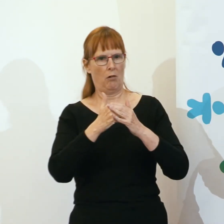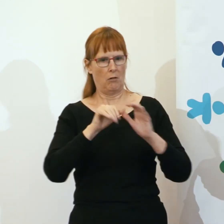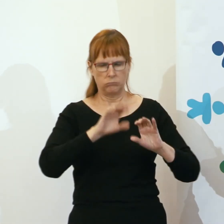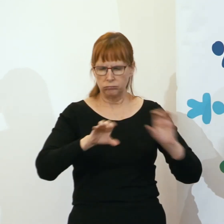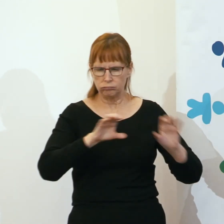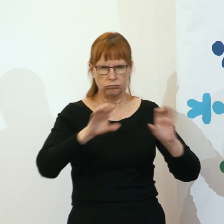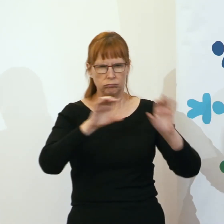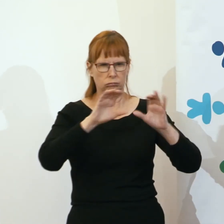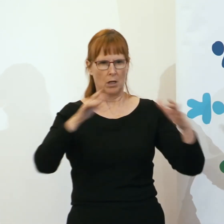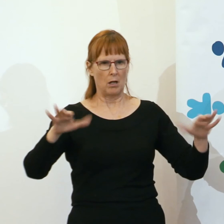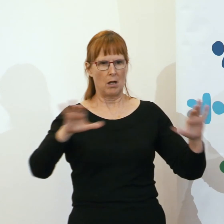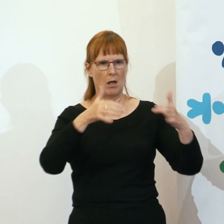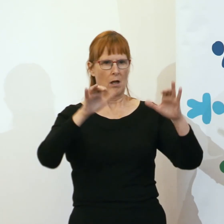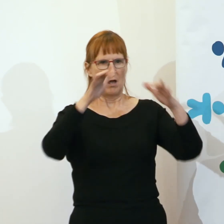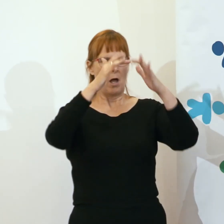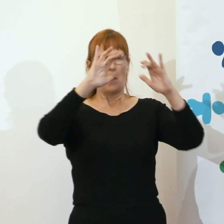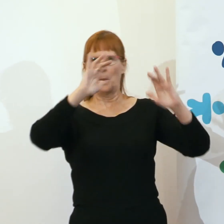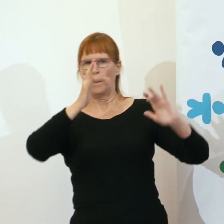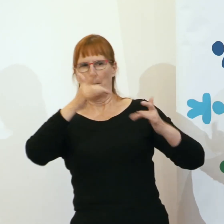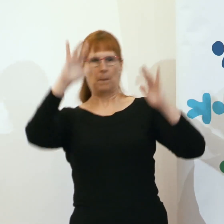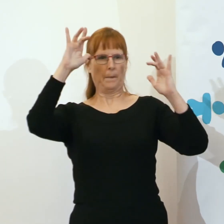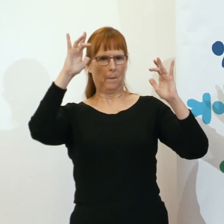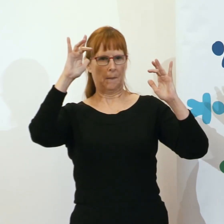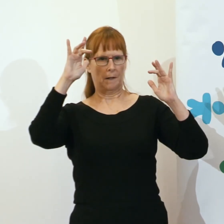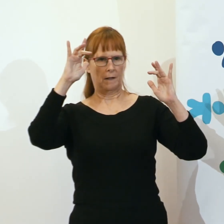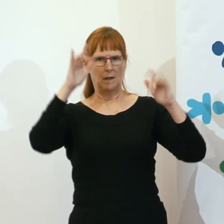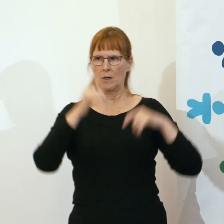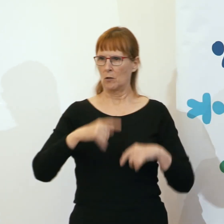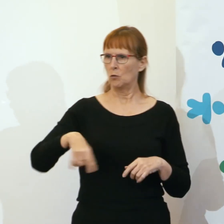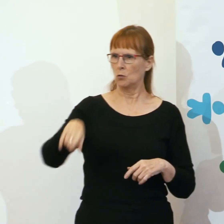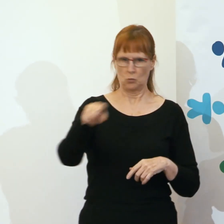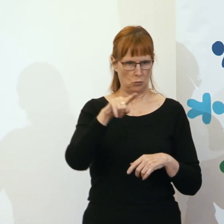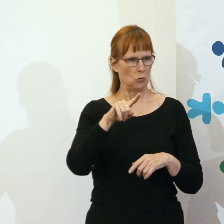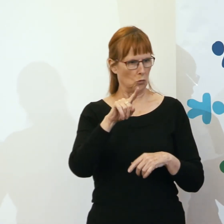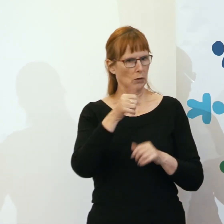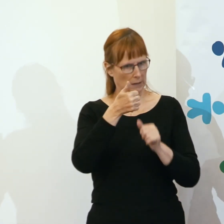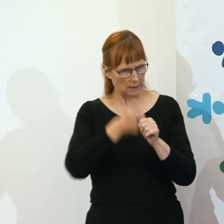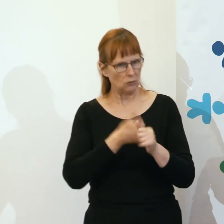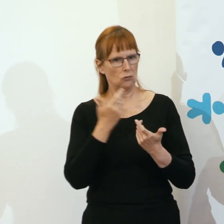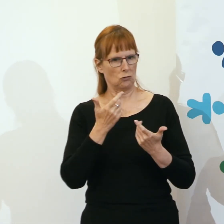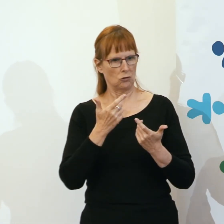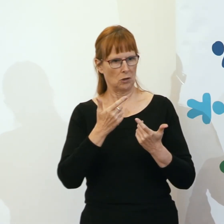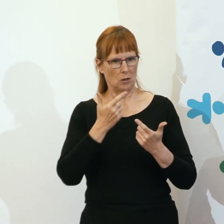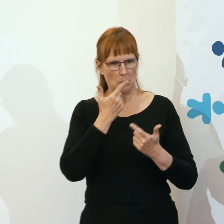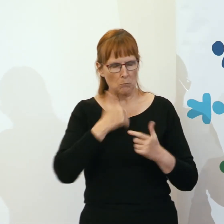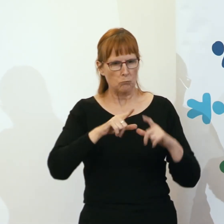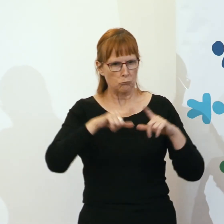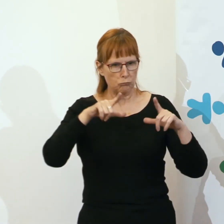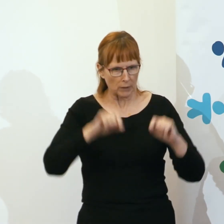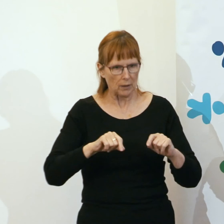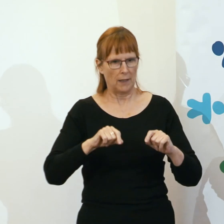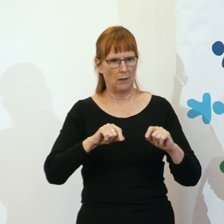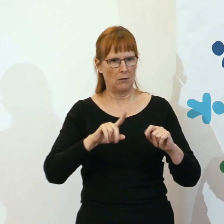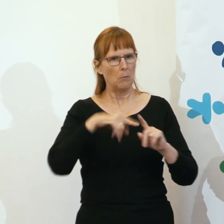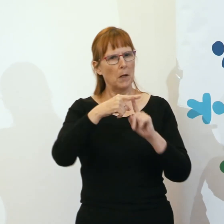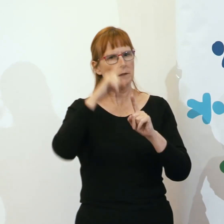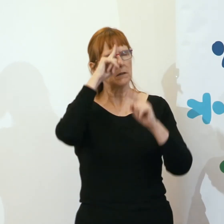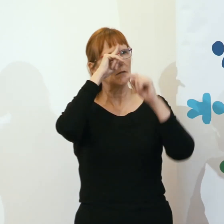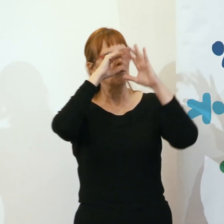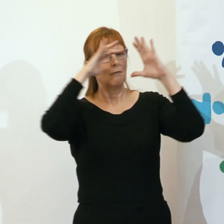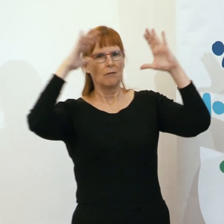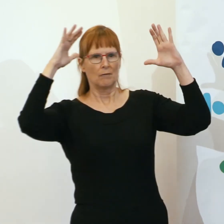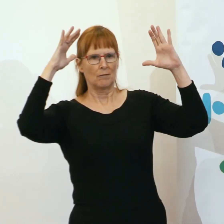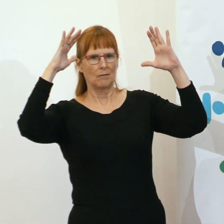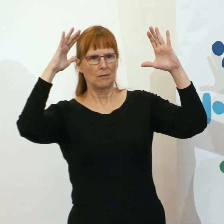deepened. We are each bricklayers and architects. We are each small